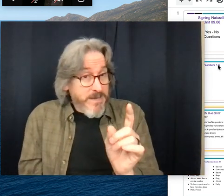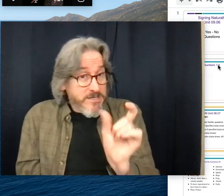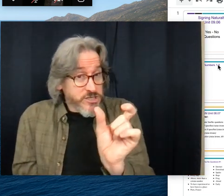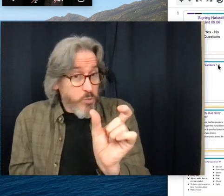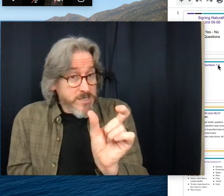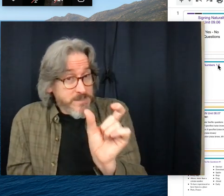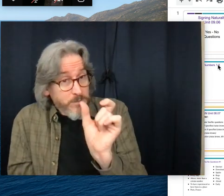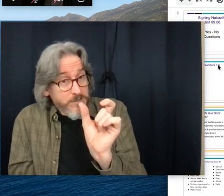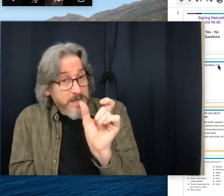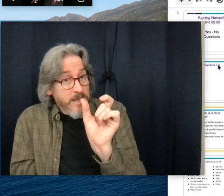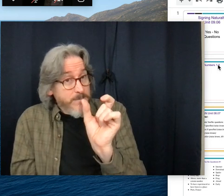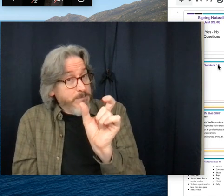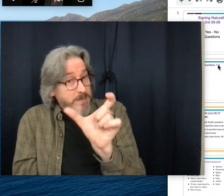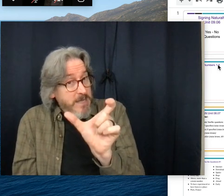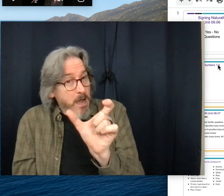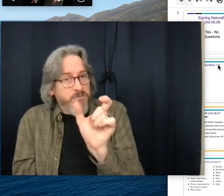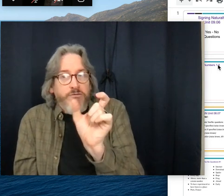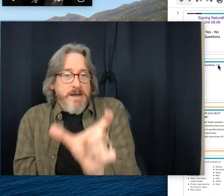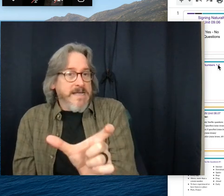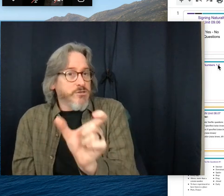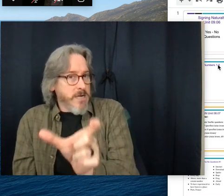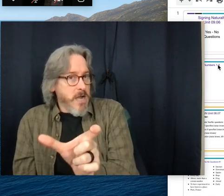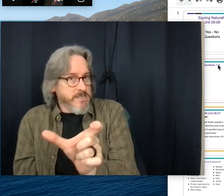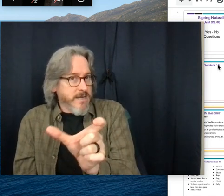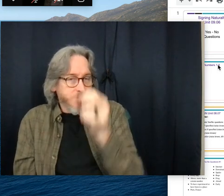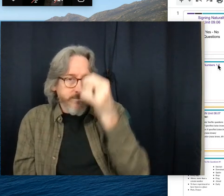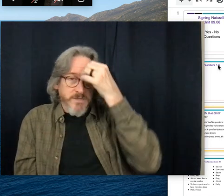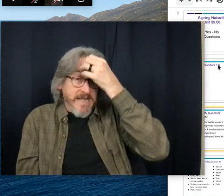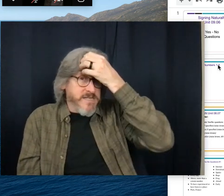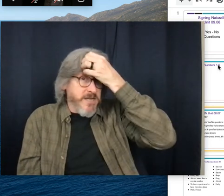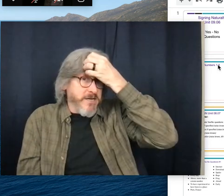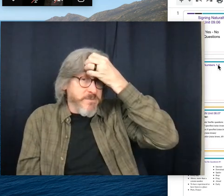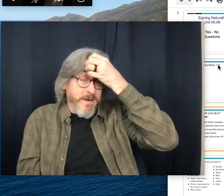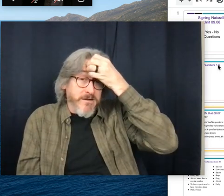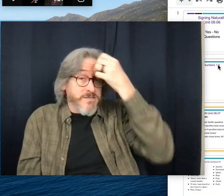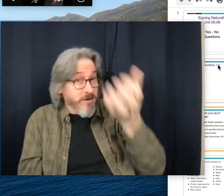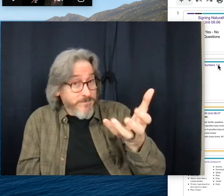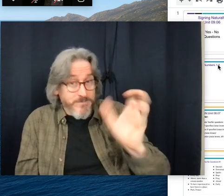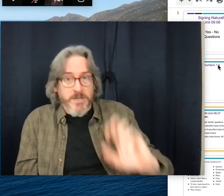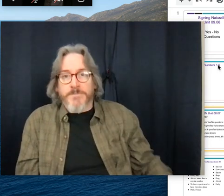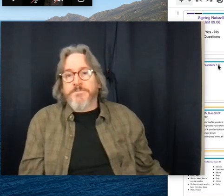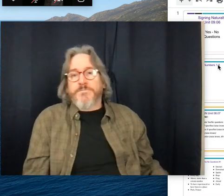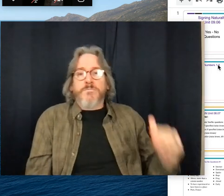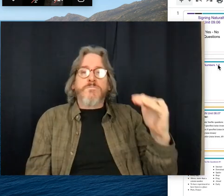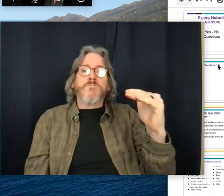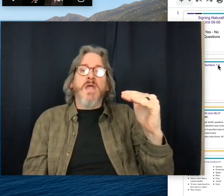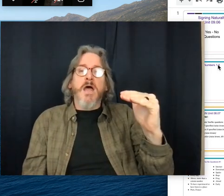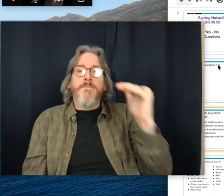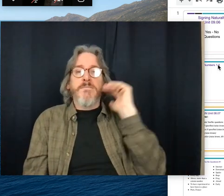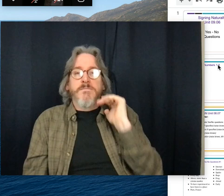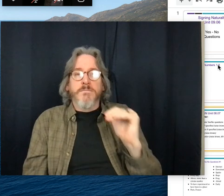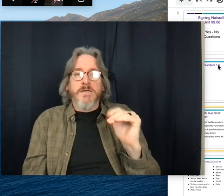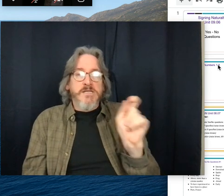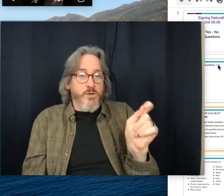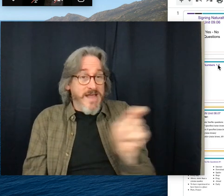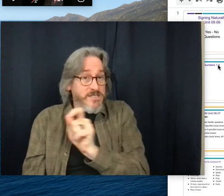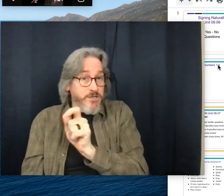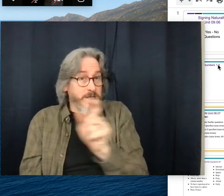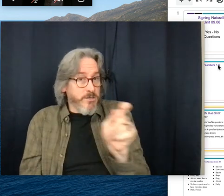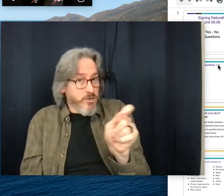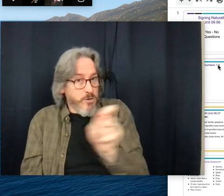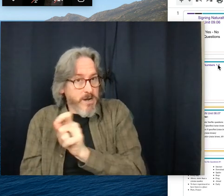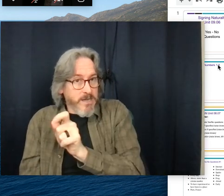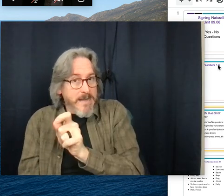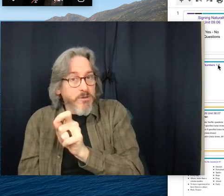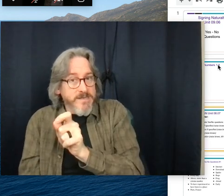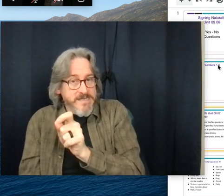may not be just one simple thing. It may be a phrase or a concept. Lions and tigers and bears, right? Okay. So that's going to